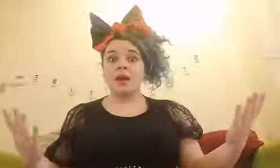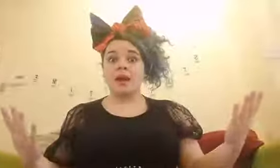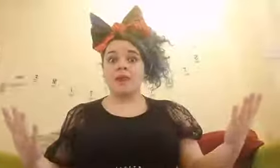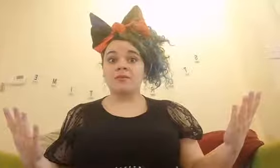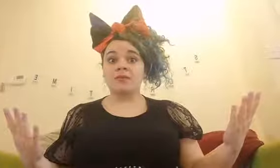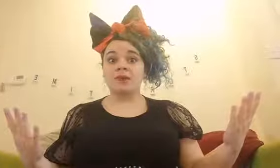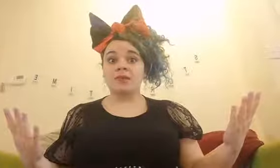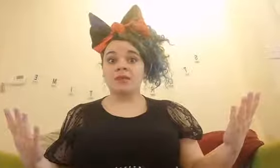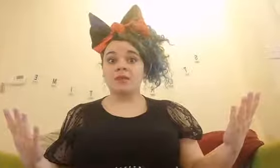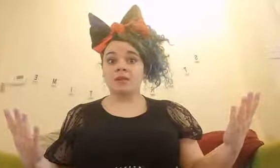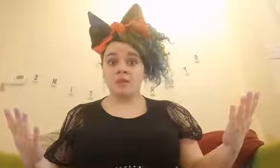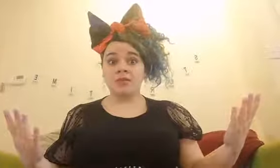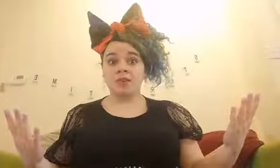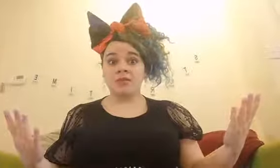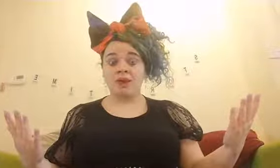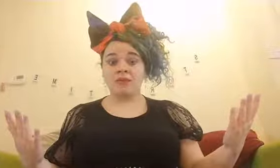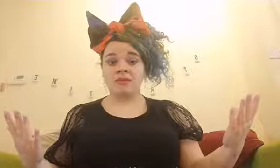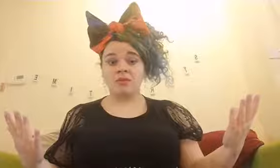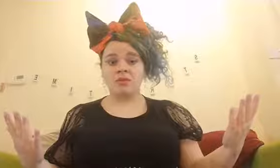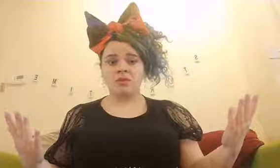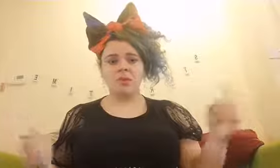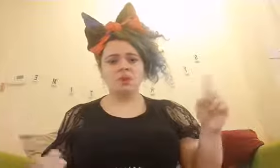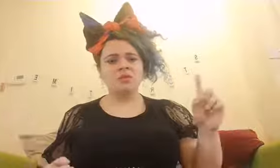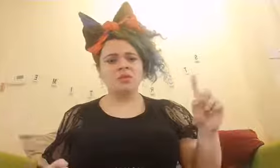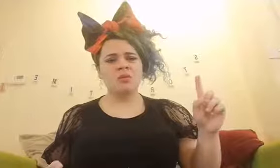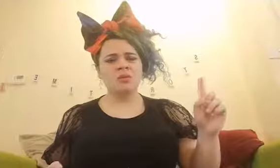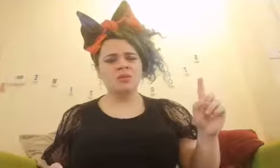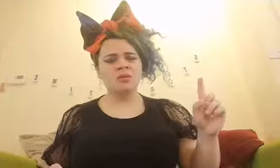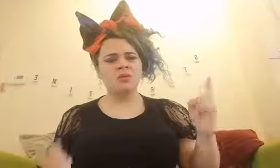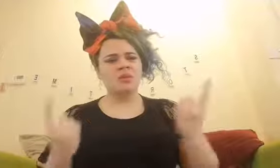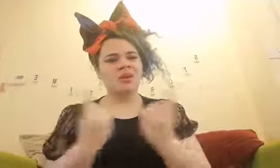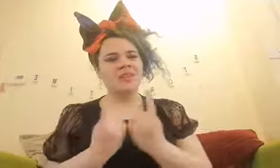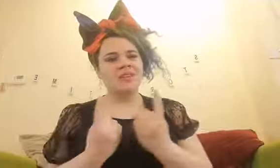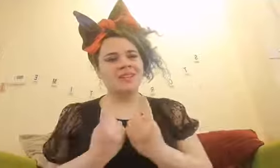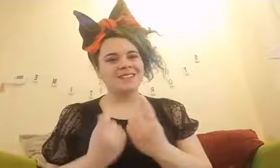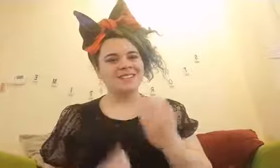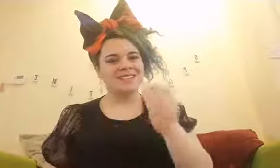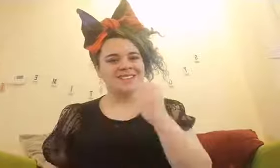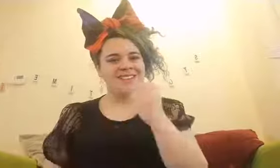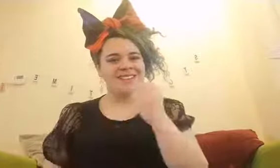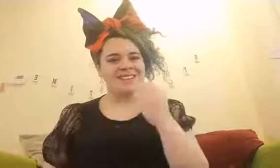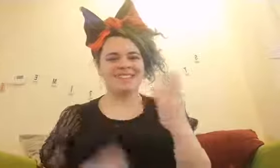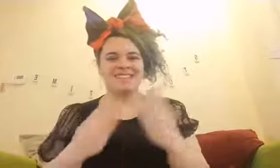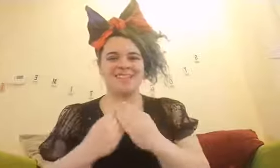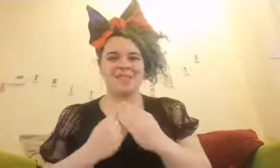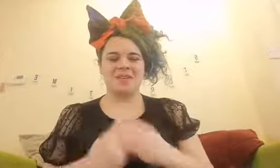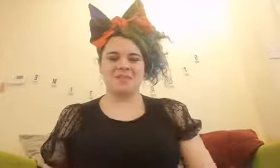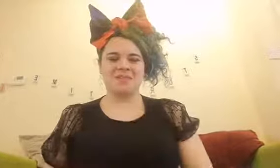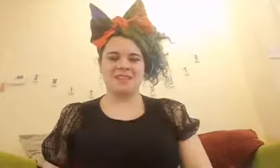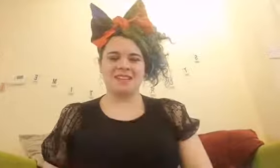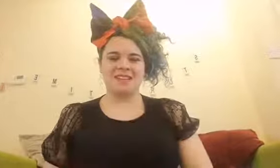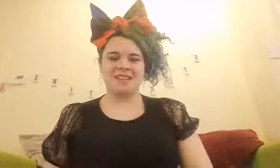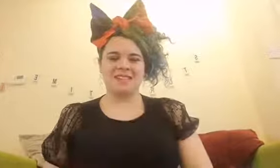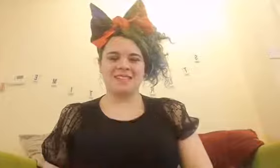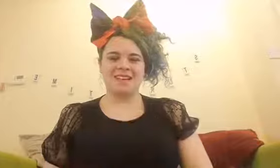they invite all of their friends too. So what sort of things could they eat together? And let's have